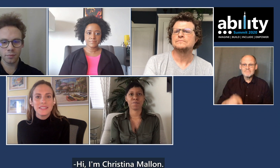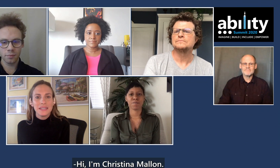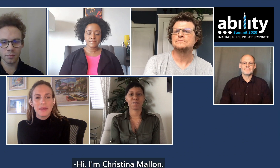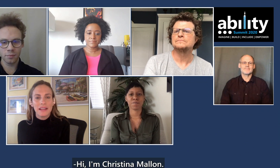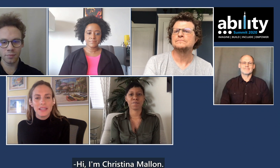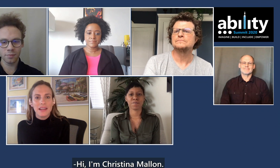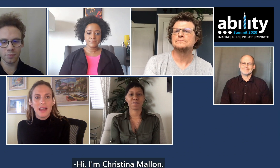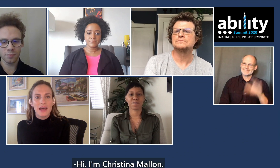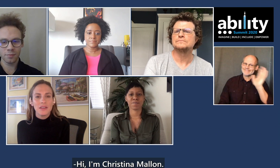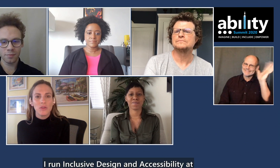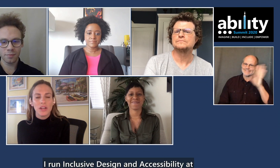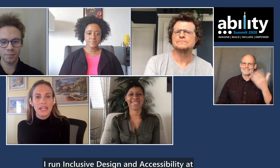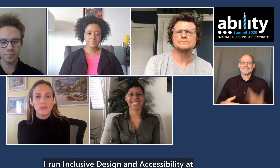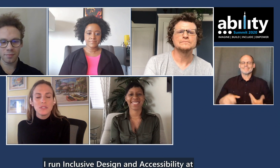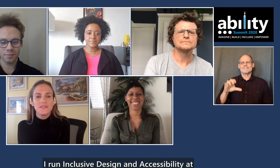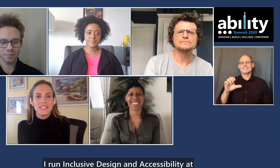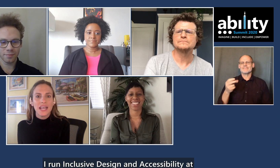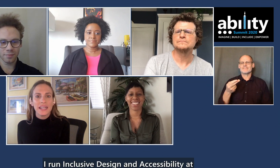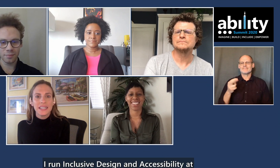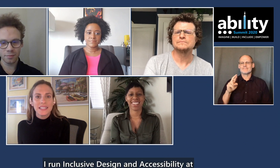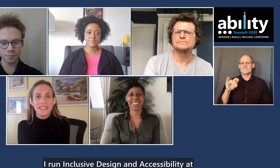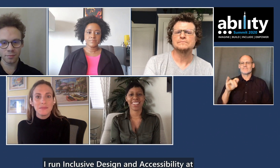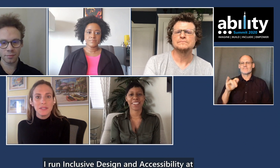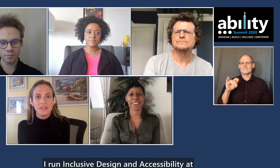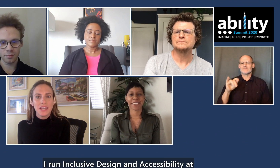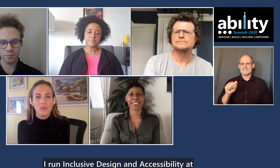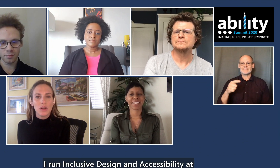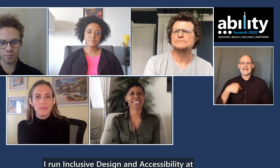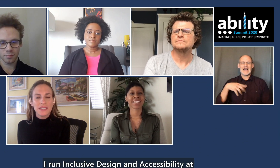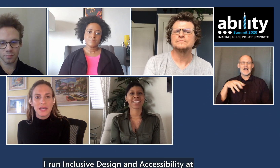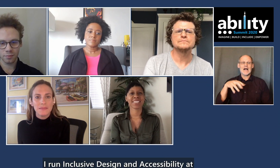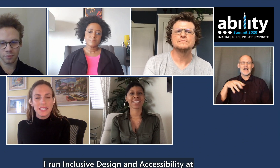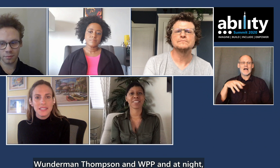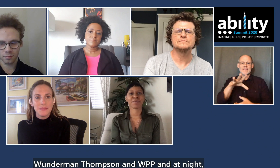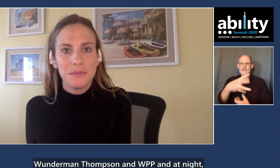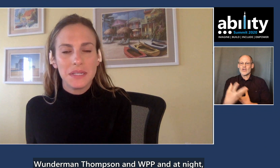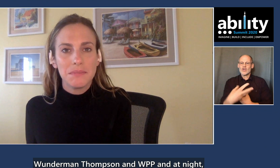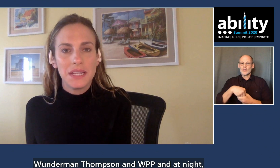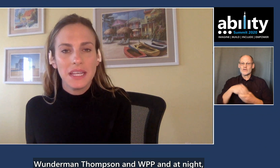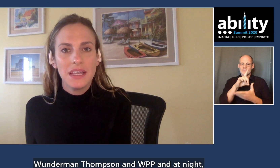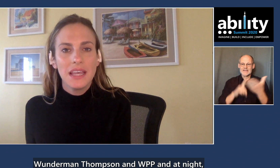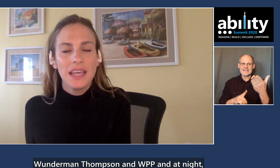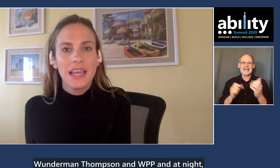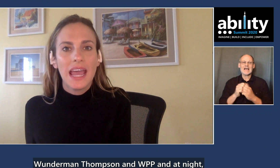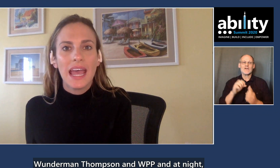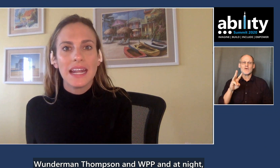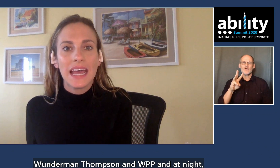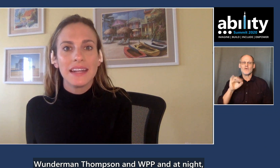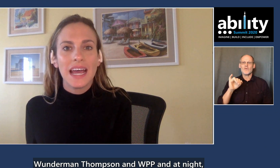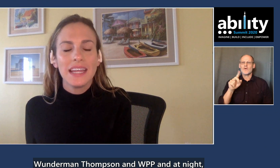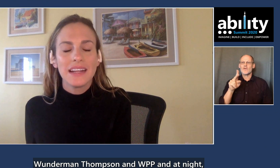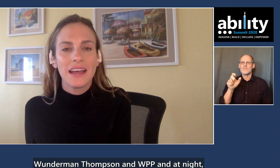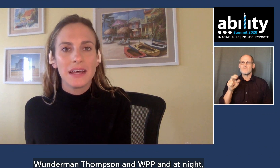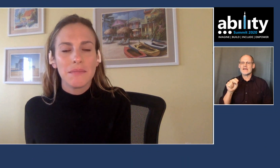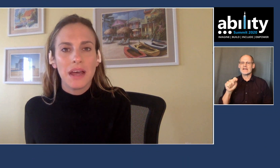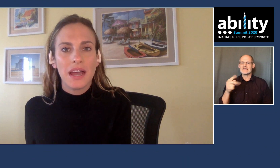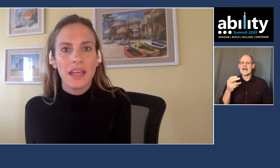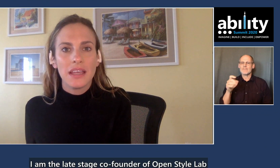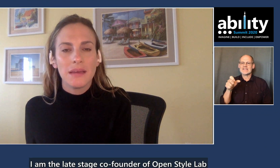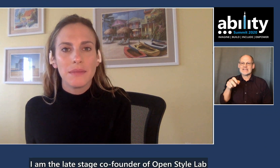Hi, I'm Christina Malan. I run inclusive design and accessibility at Wunderman, Thompson, and WPP. And at